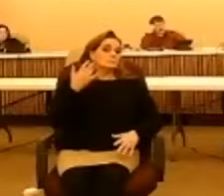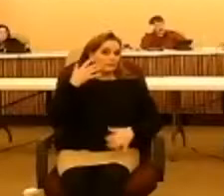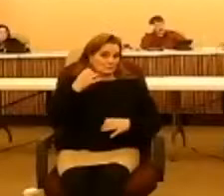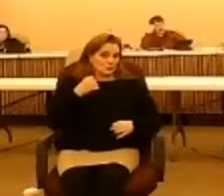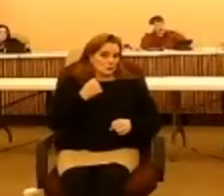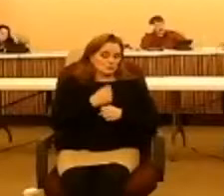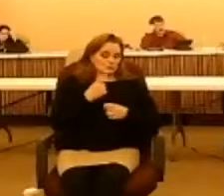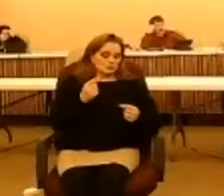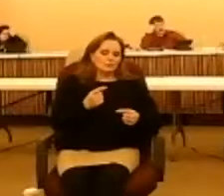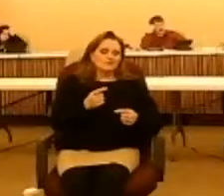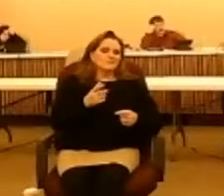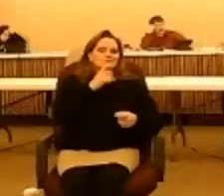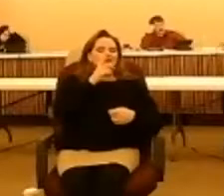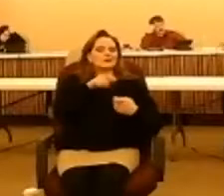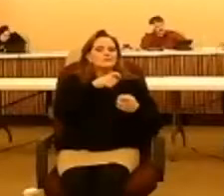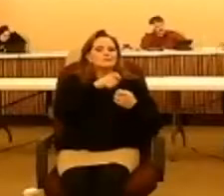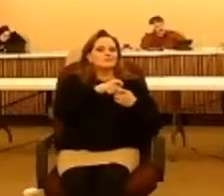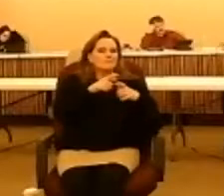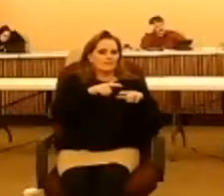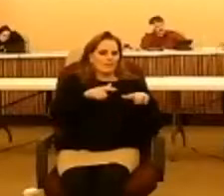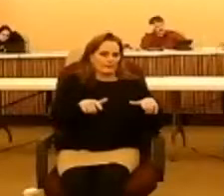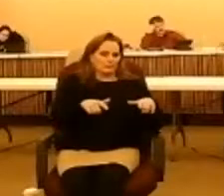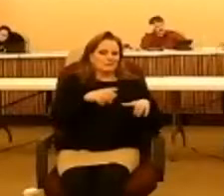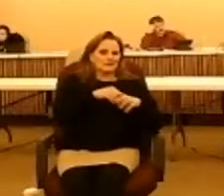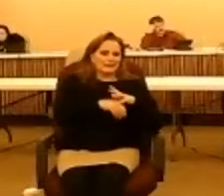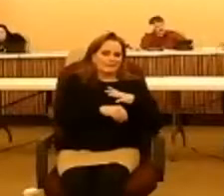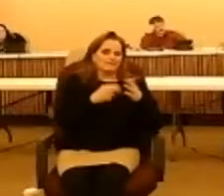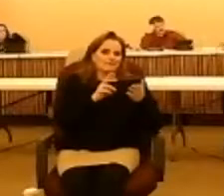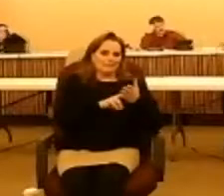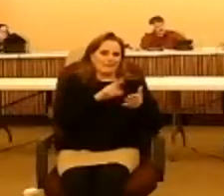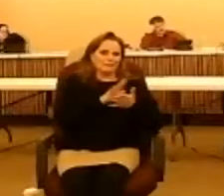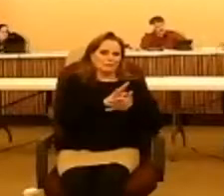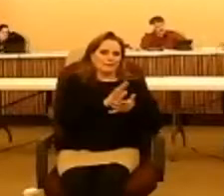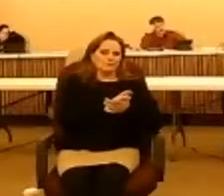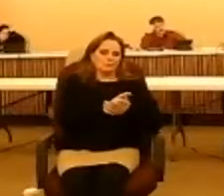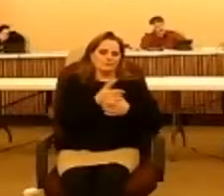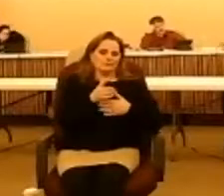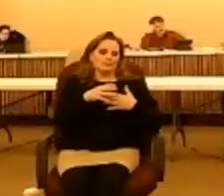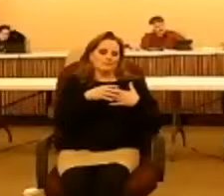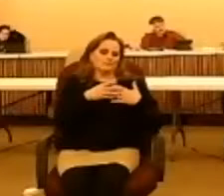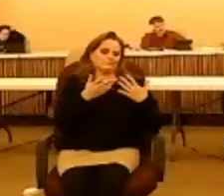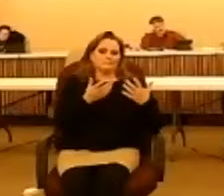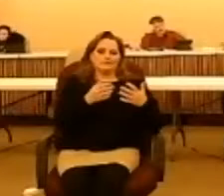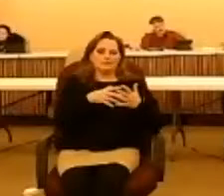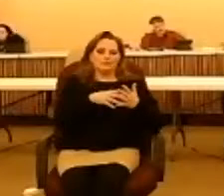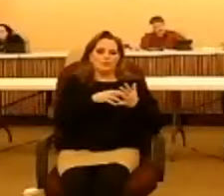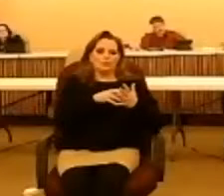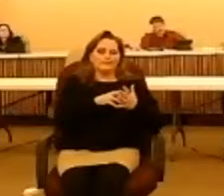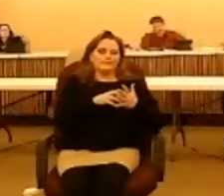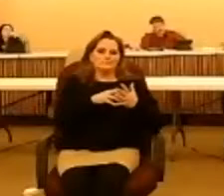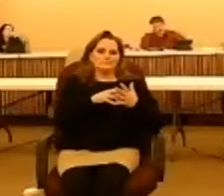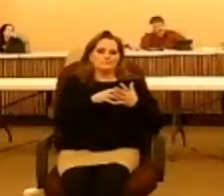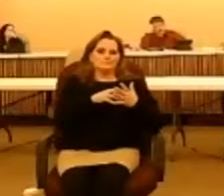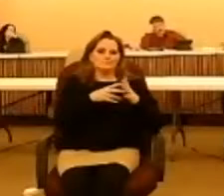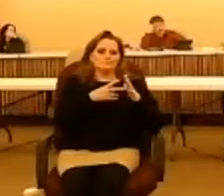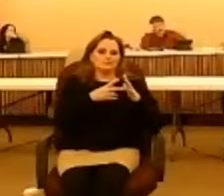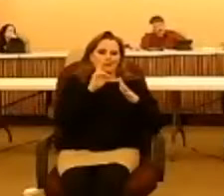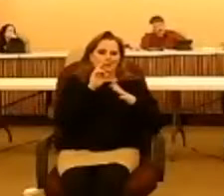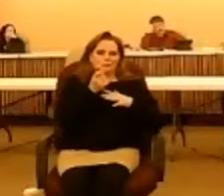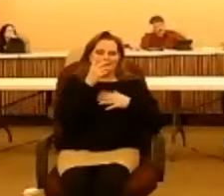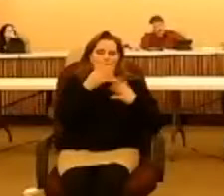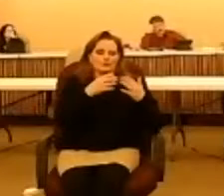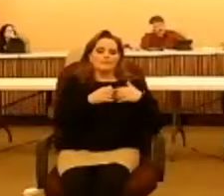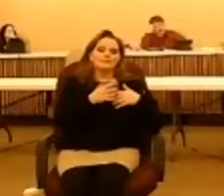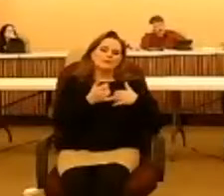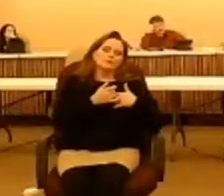need to have specific language in there, or there was a looser interpretation or something, but Gotcha. now it's been pretty clear that you have to include